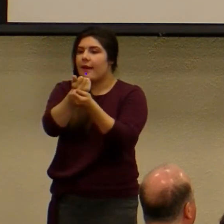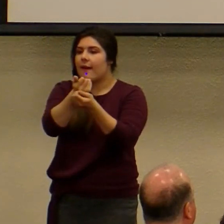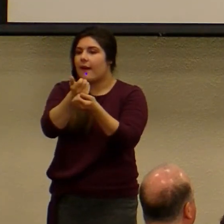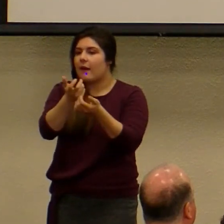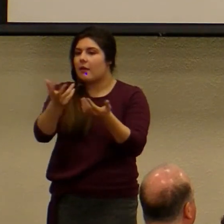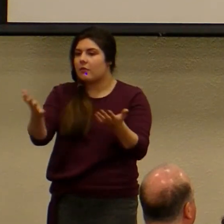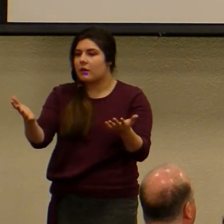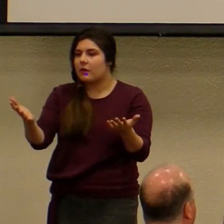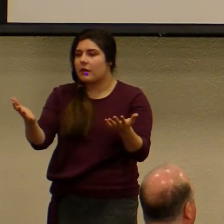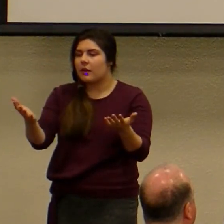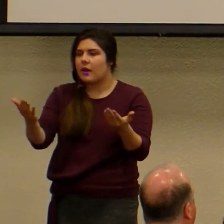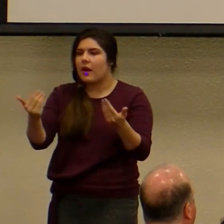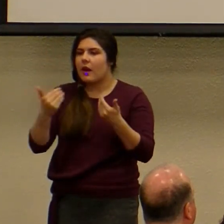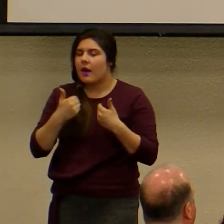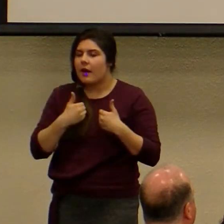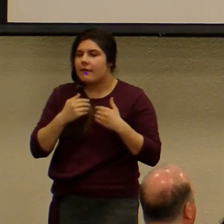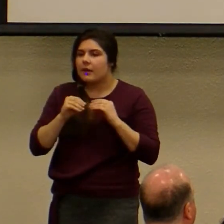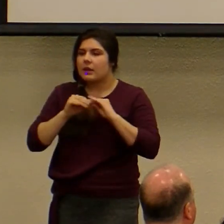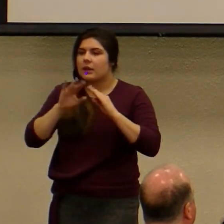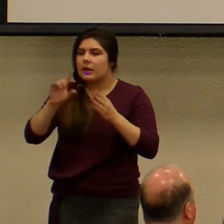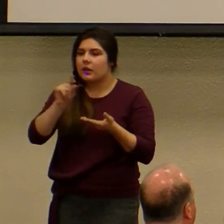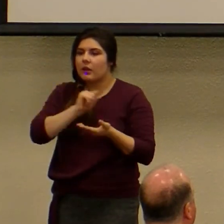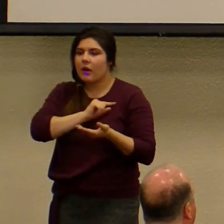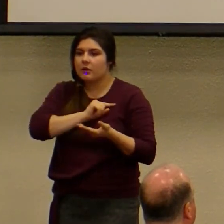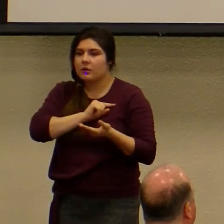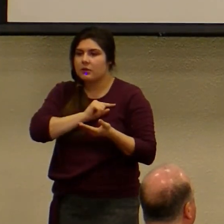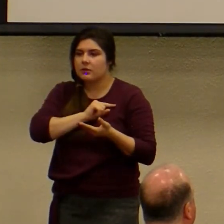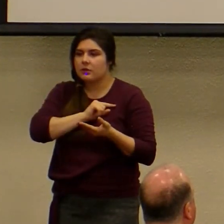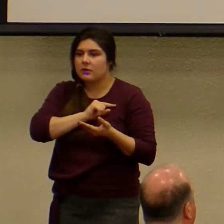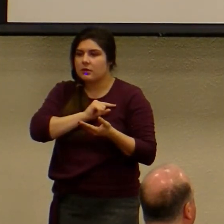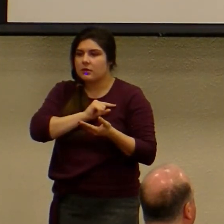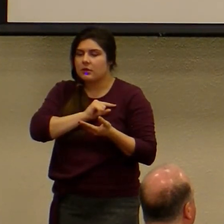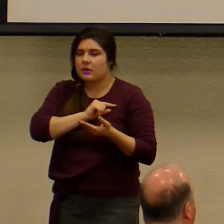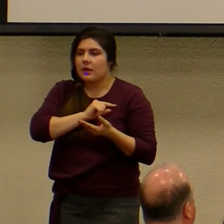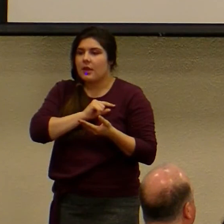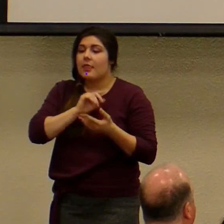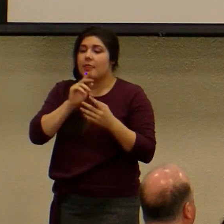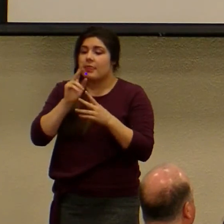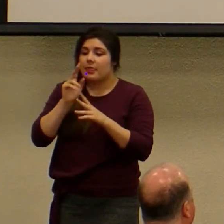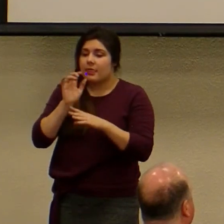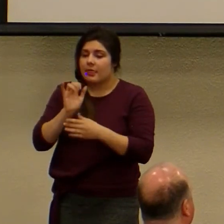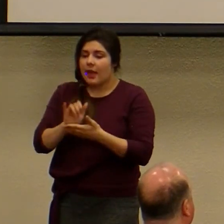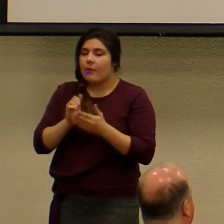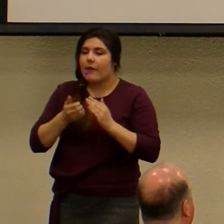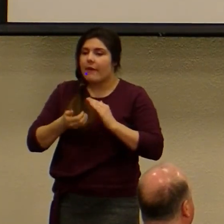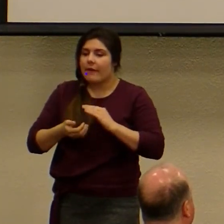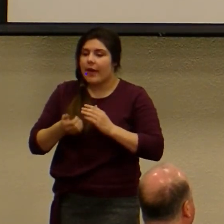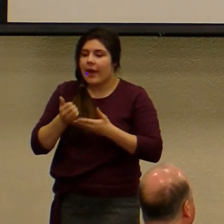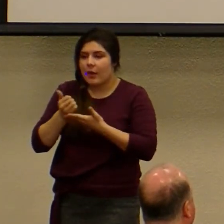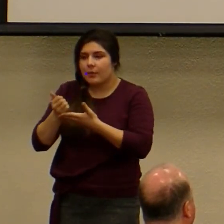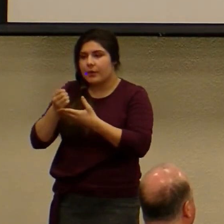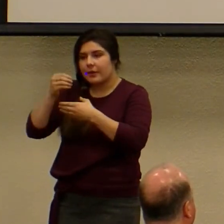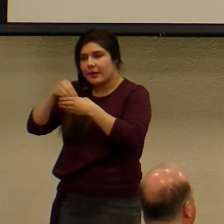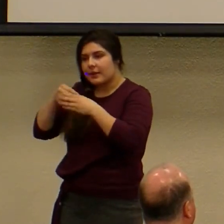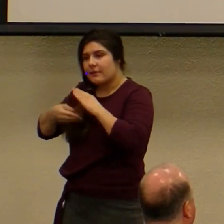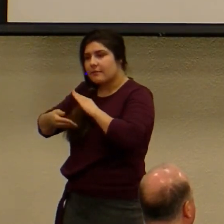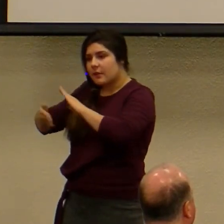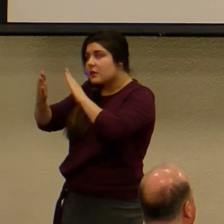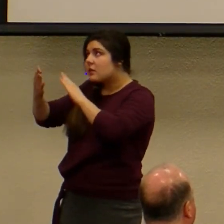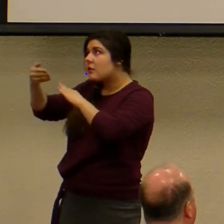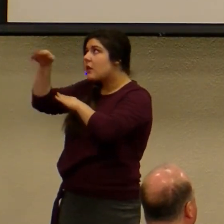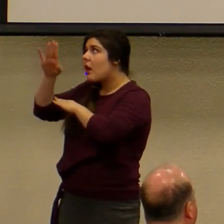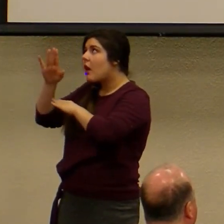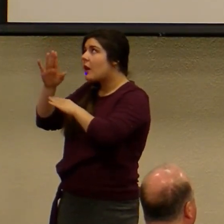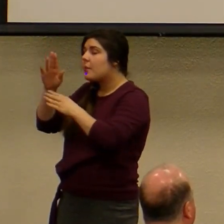A clear conscience will keep you in the face of God pure, but a guilty conscience